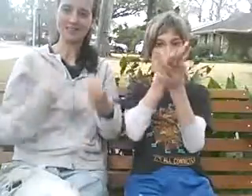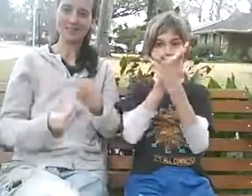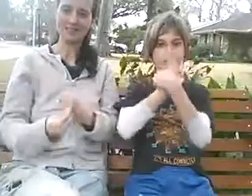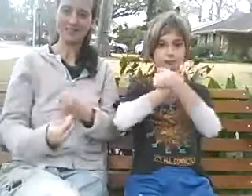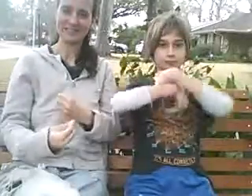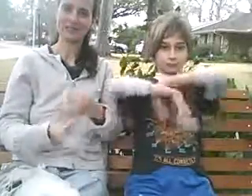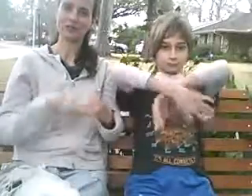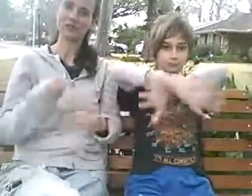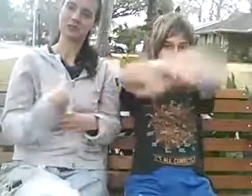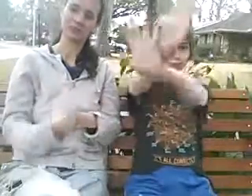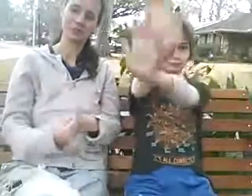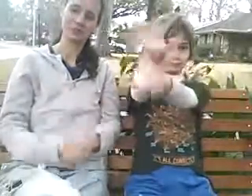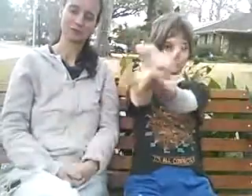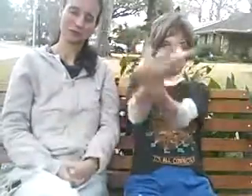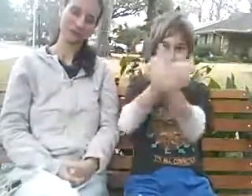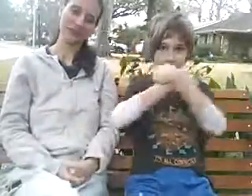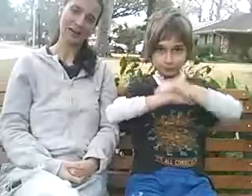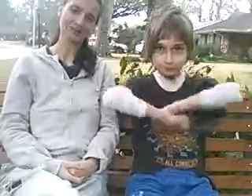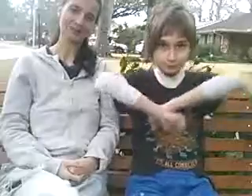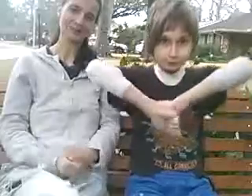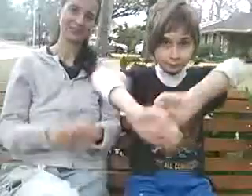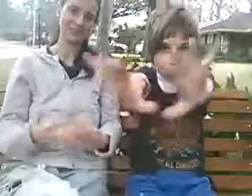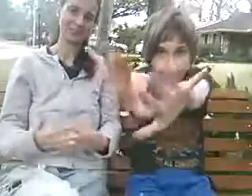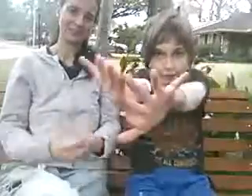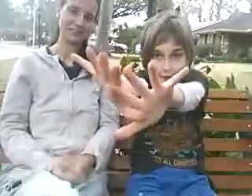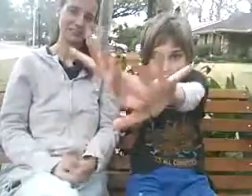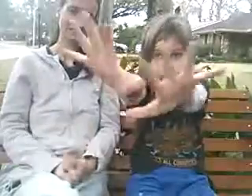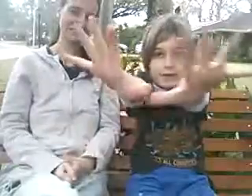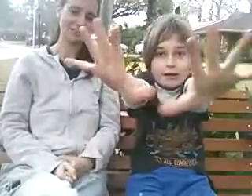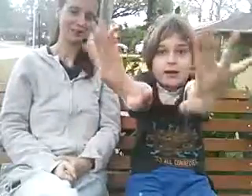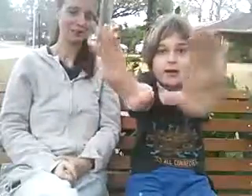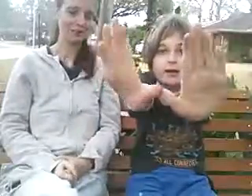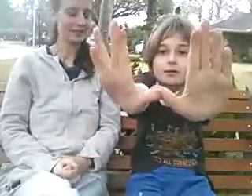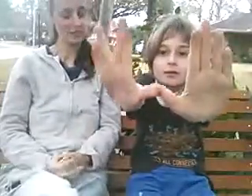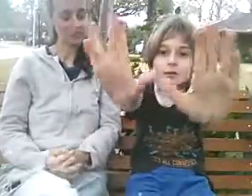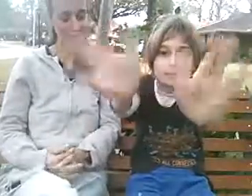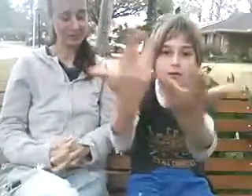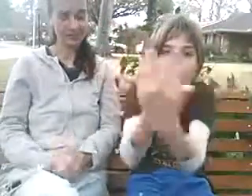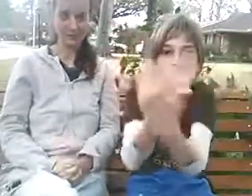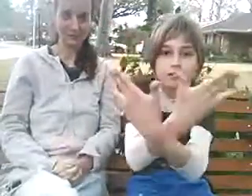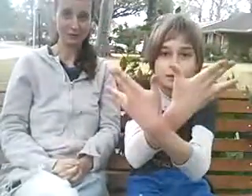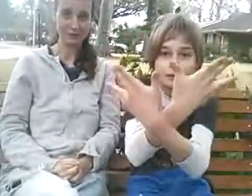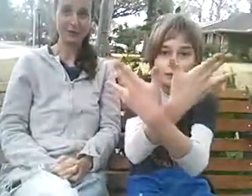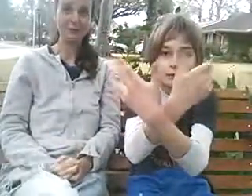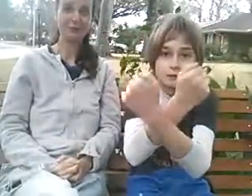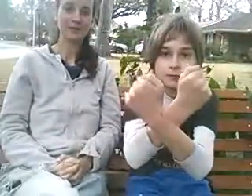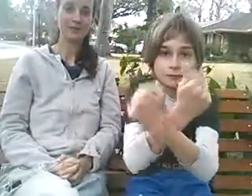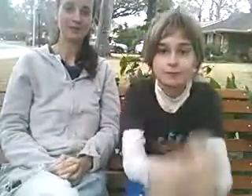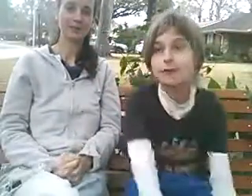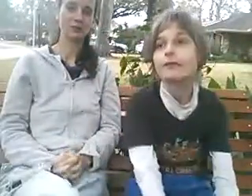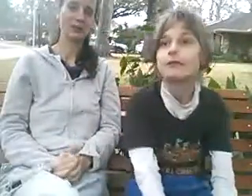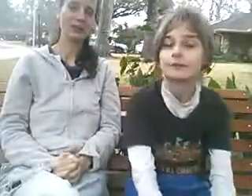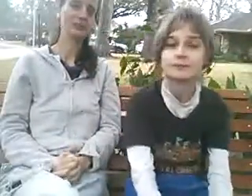and ideas, which is sort of a rough draft of experimenting to see what it would be like to share this stuff with you. And because we would like